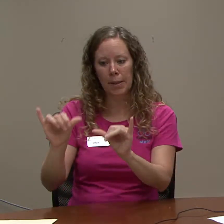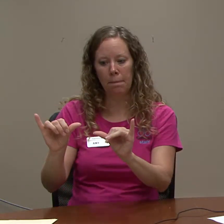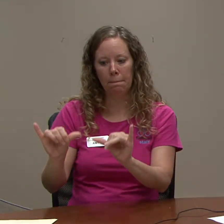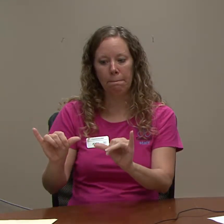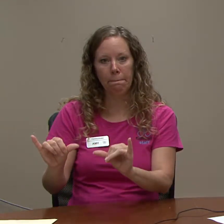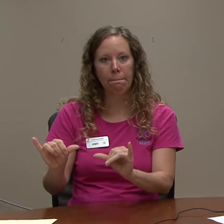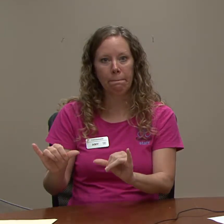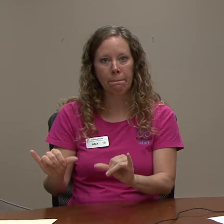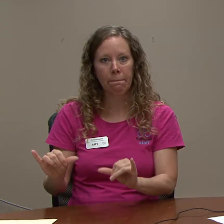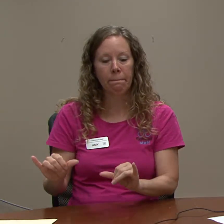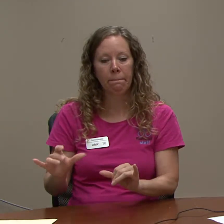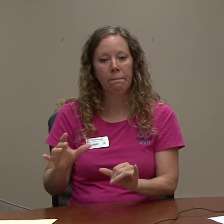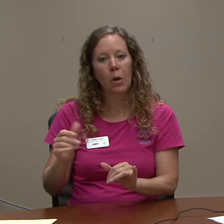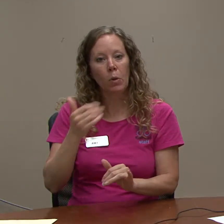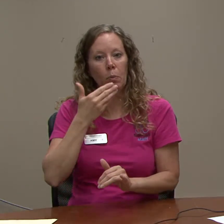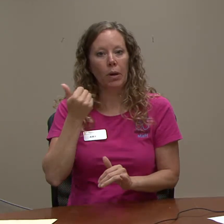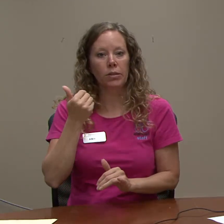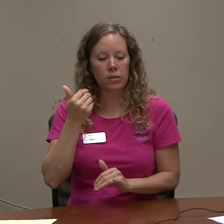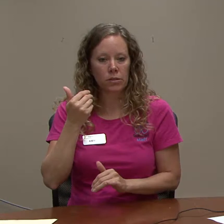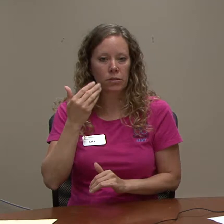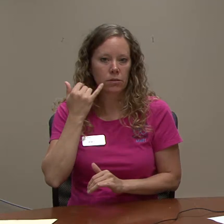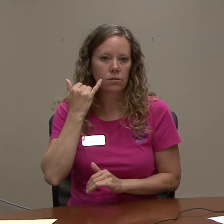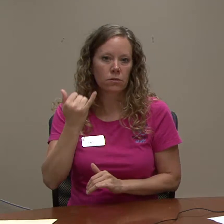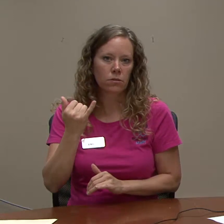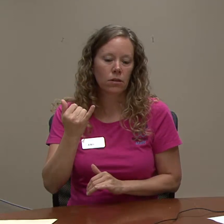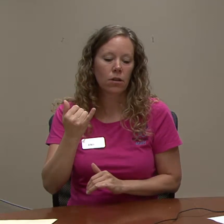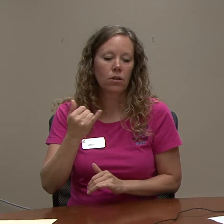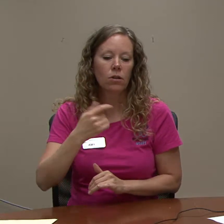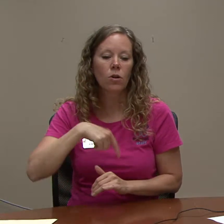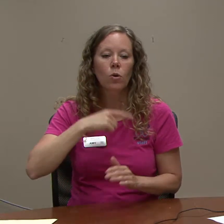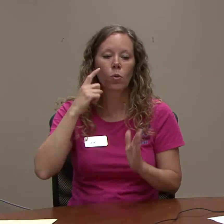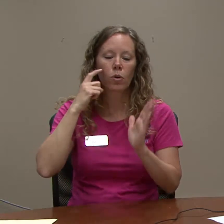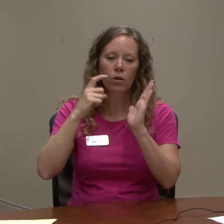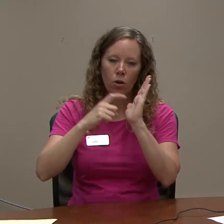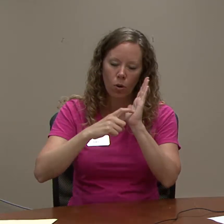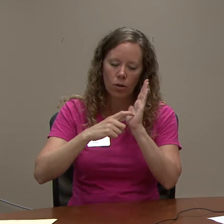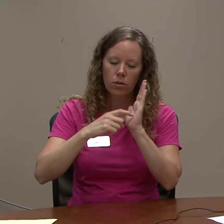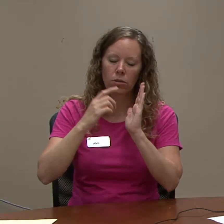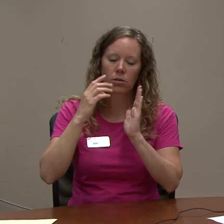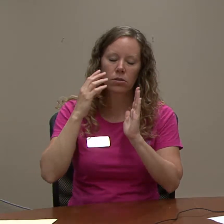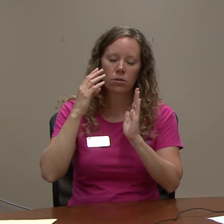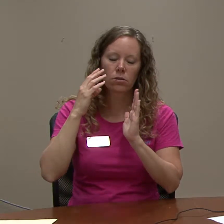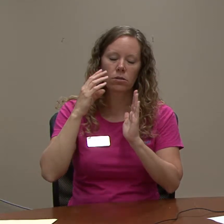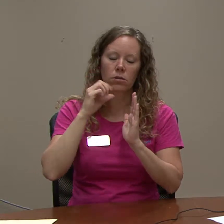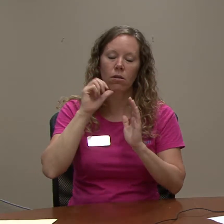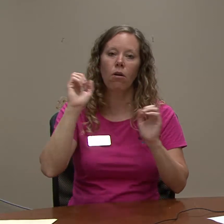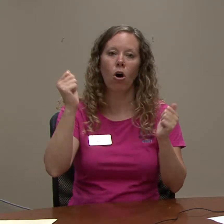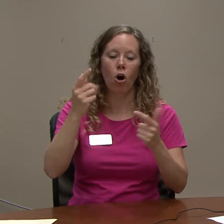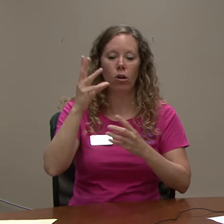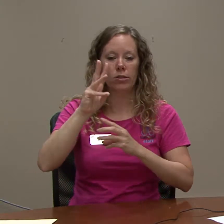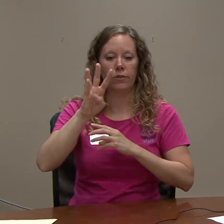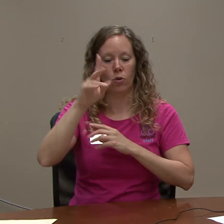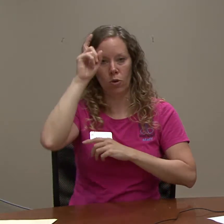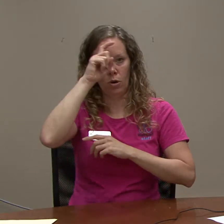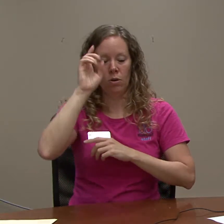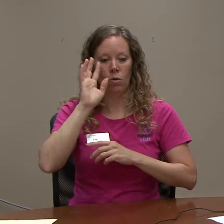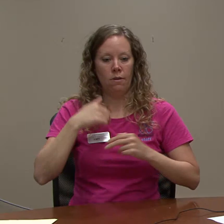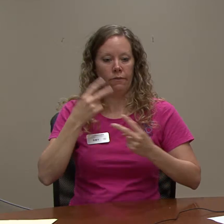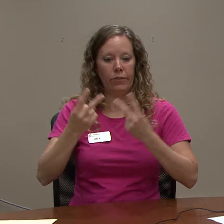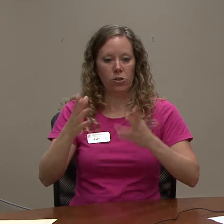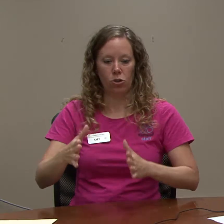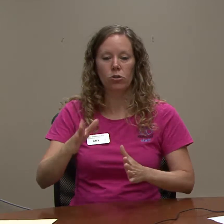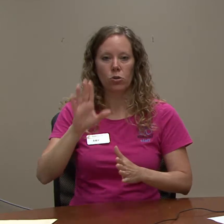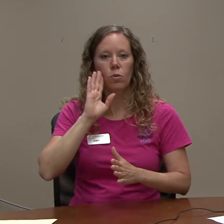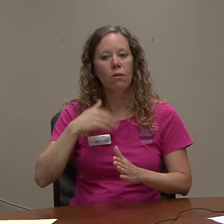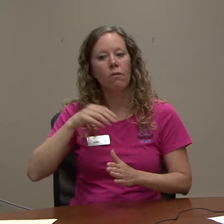slot, that would probably be a really good idea. We recognize that not all 64 residents will have visitors, so there will be